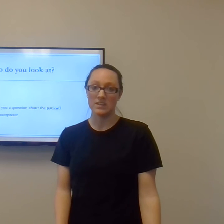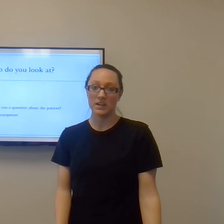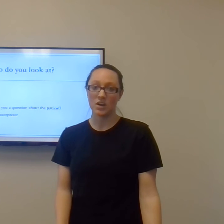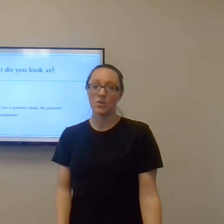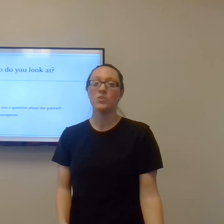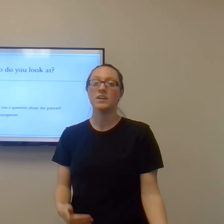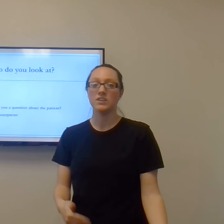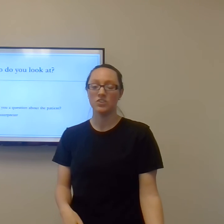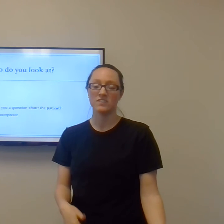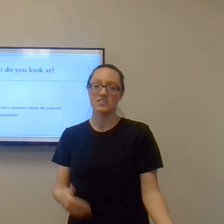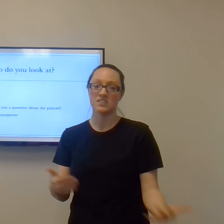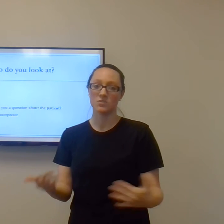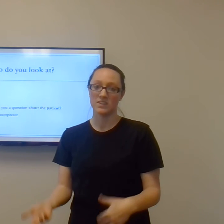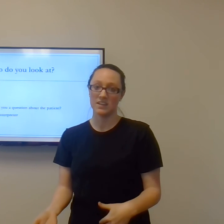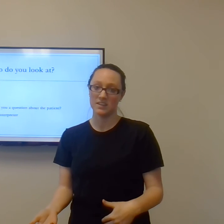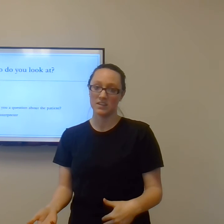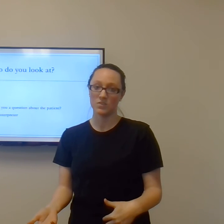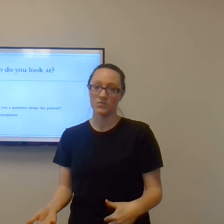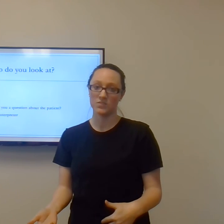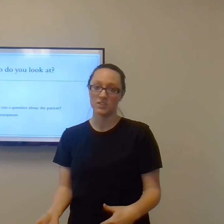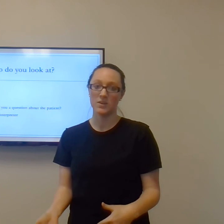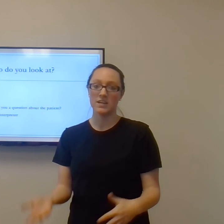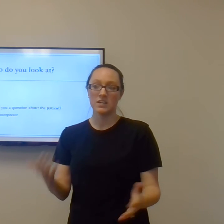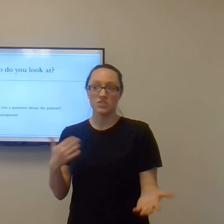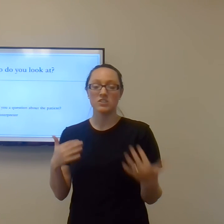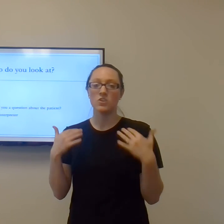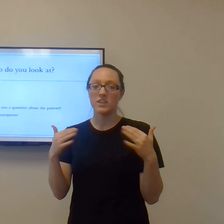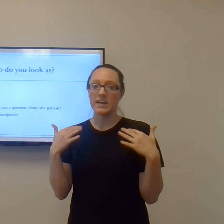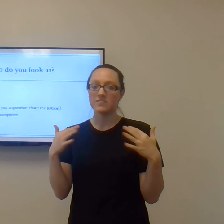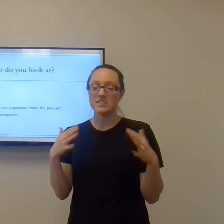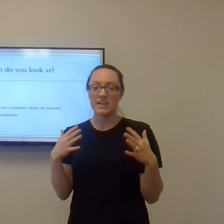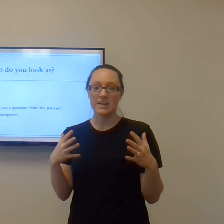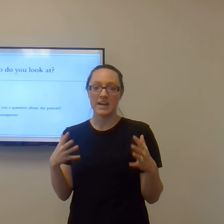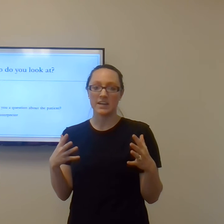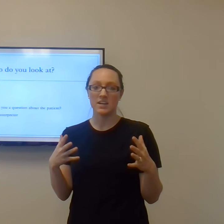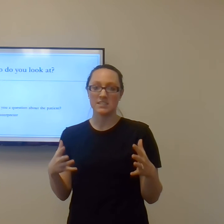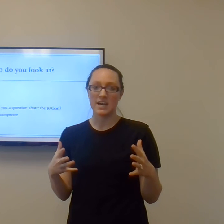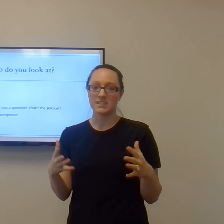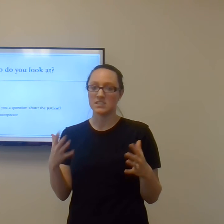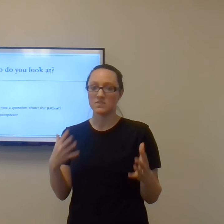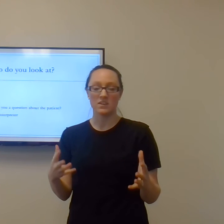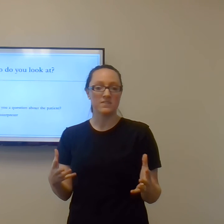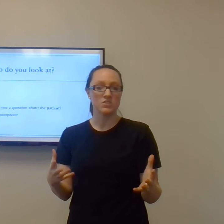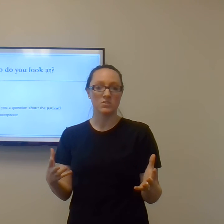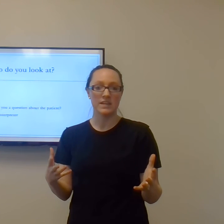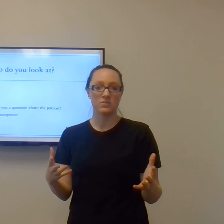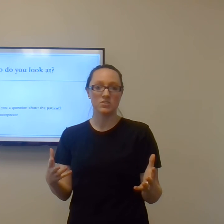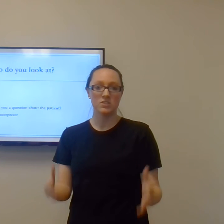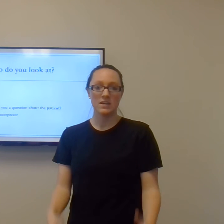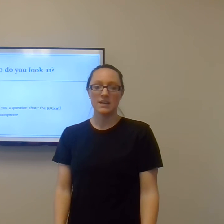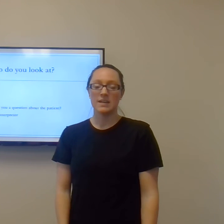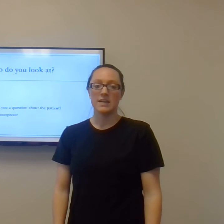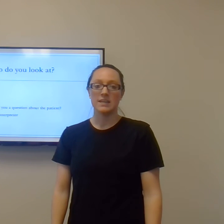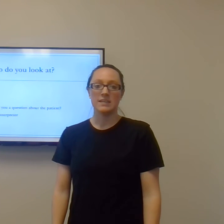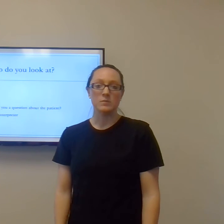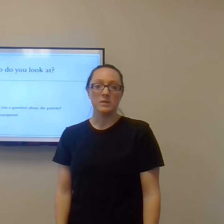to go, and you have to consider where they need to go. So just know that they have to stay in eye contact because it's very visual language, and they need to be